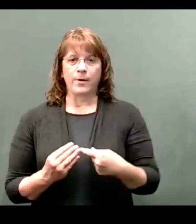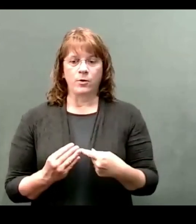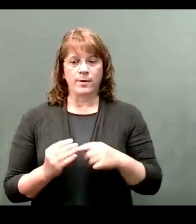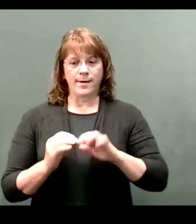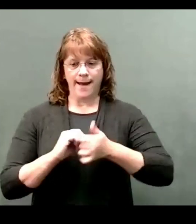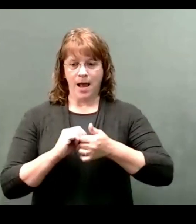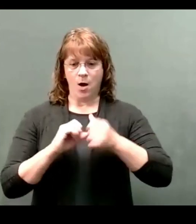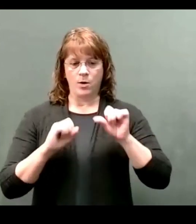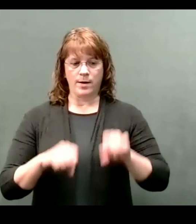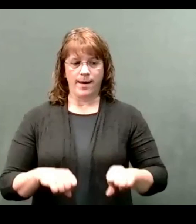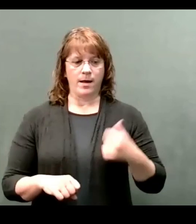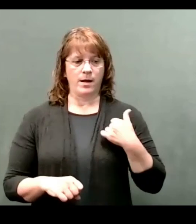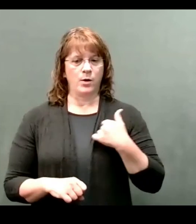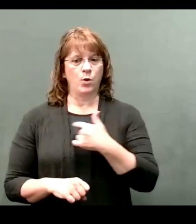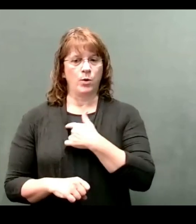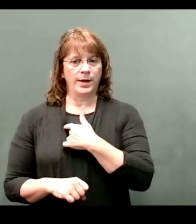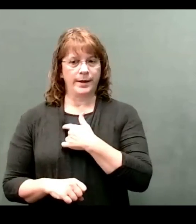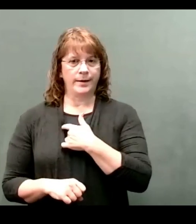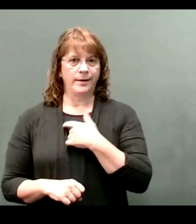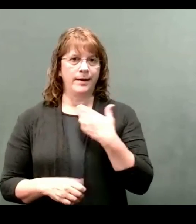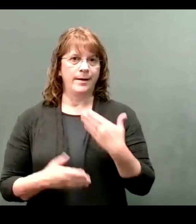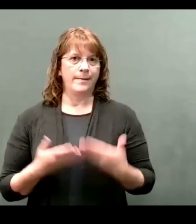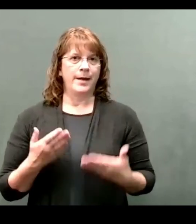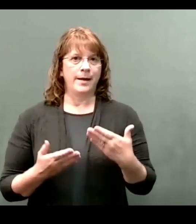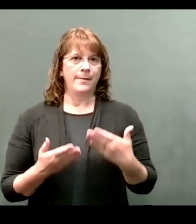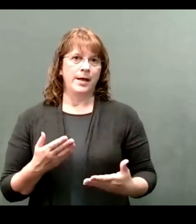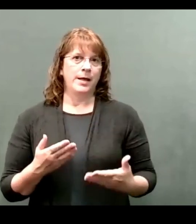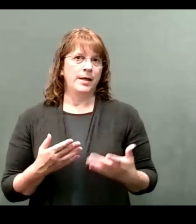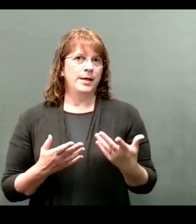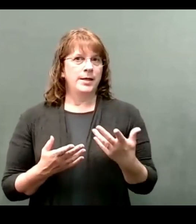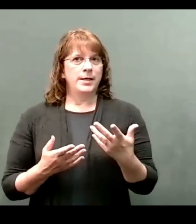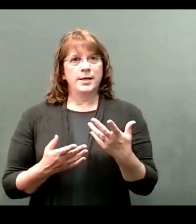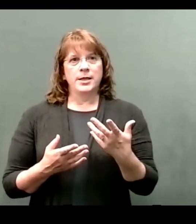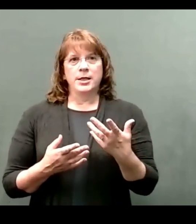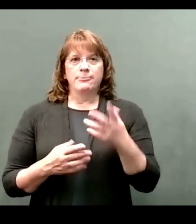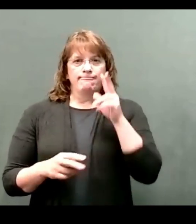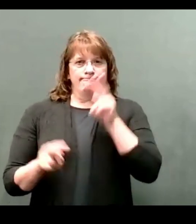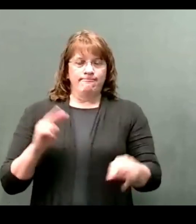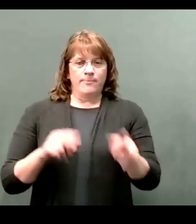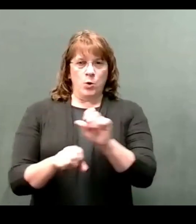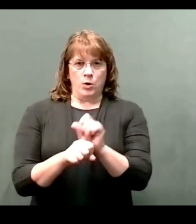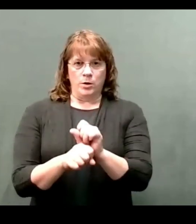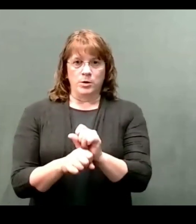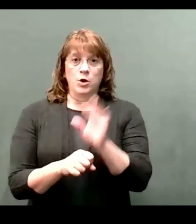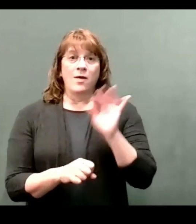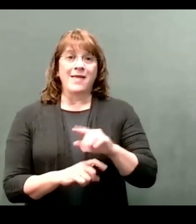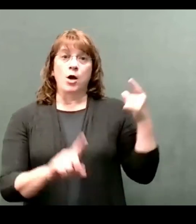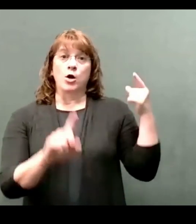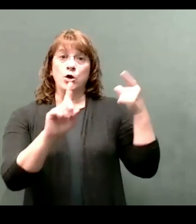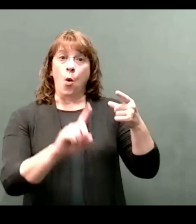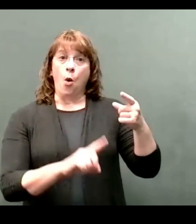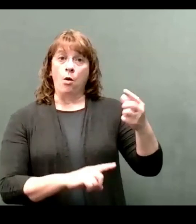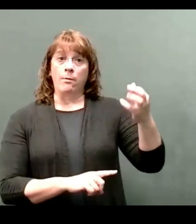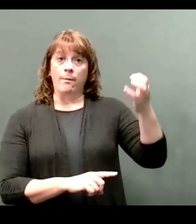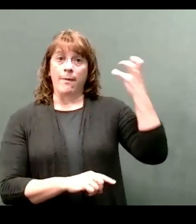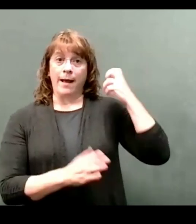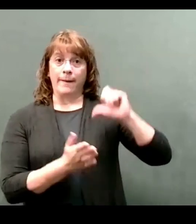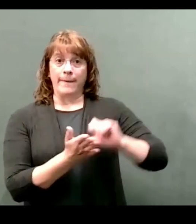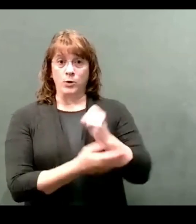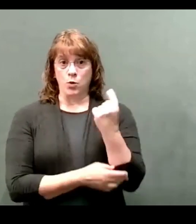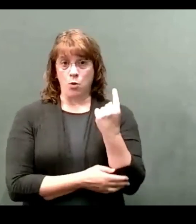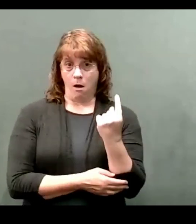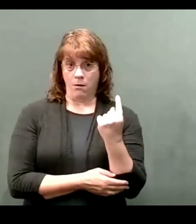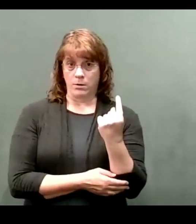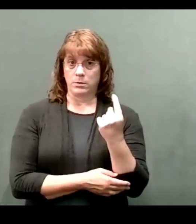about how can we maybe shift some of the work. So we're going to come back to that goal that you identified on